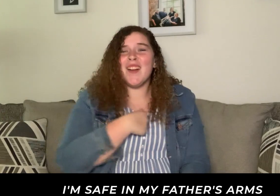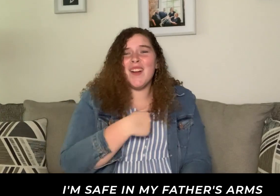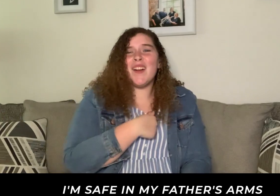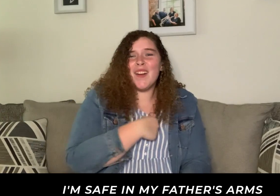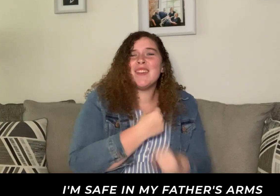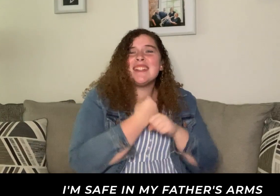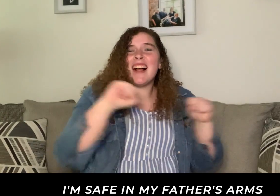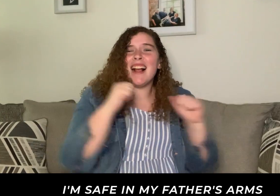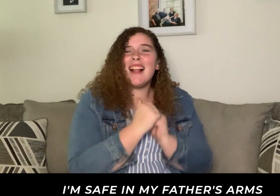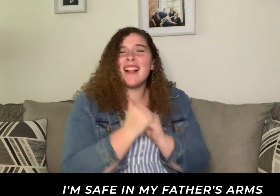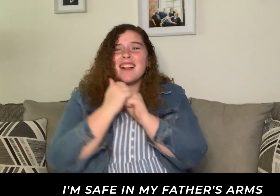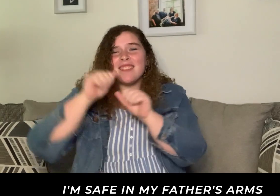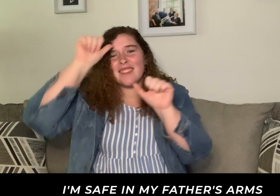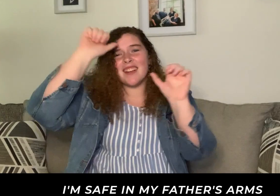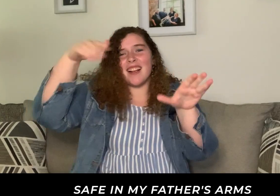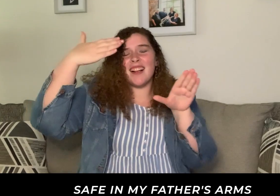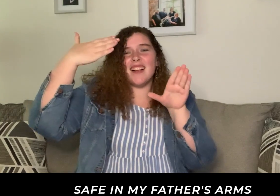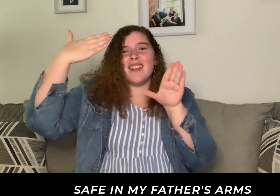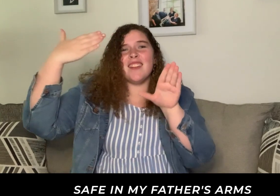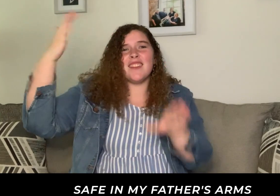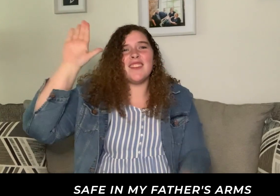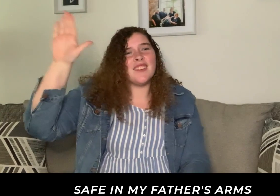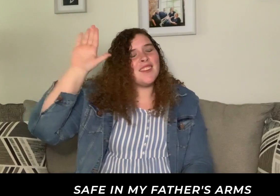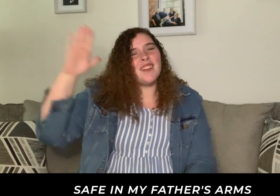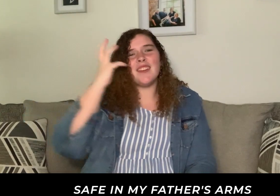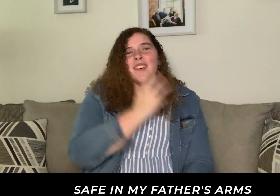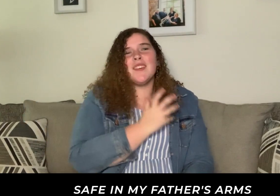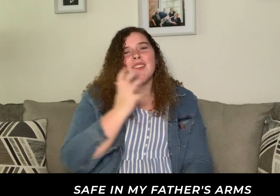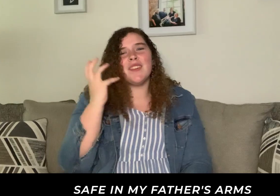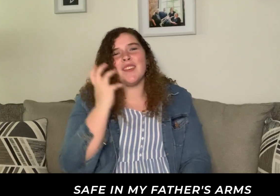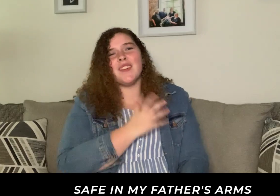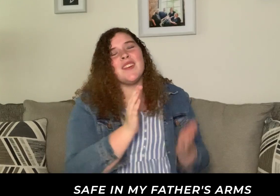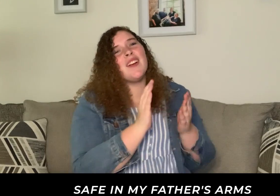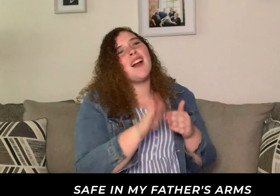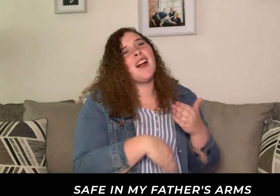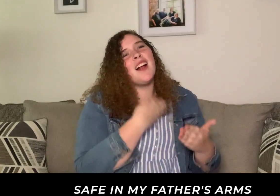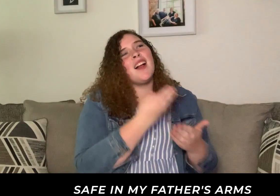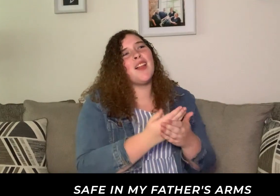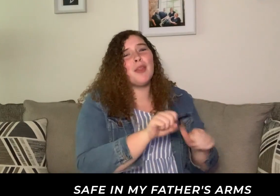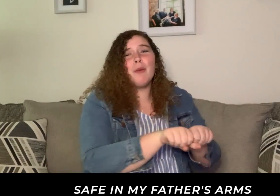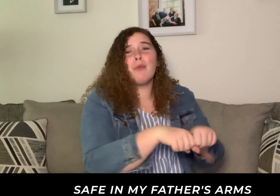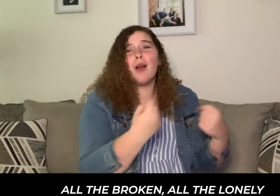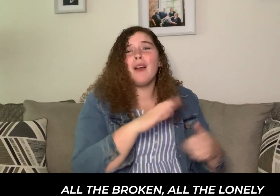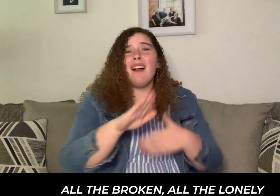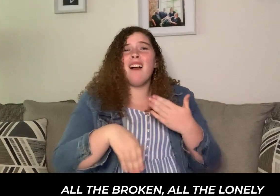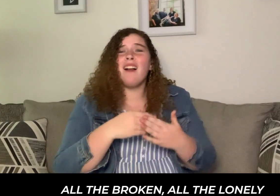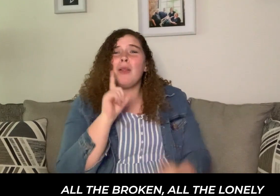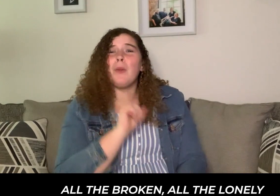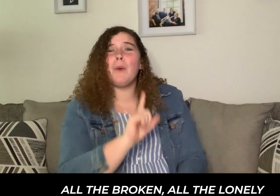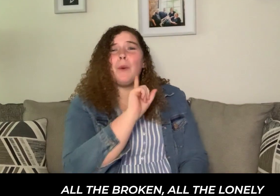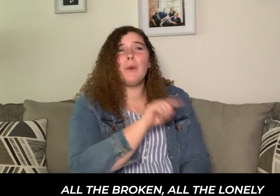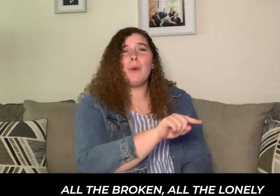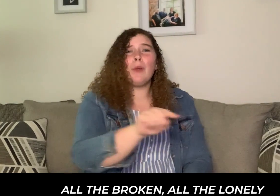safe in my father's arms Safe in my father's arms Oh-oh-oh-oh All the